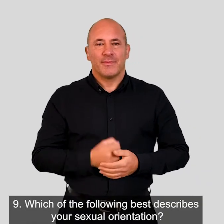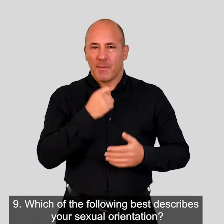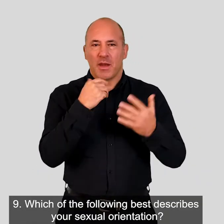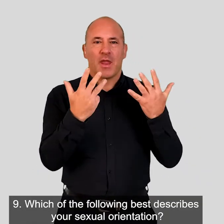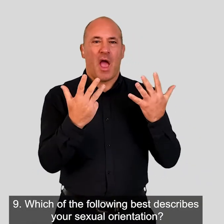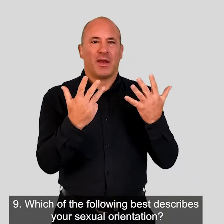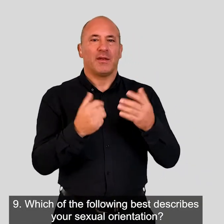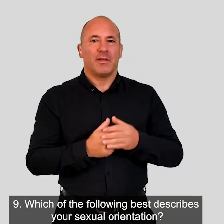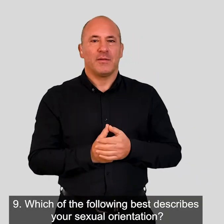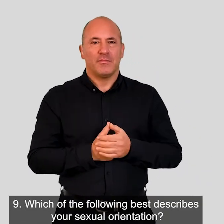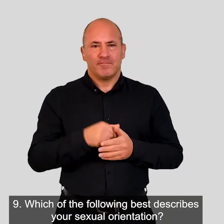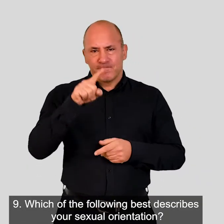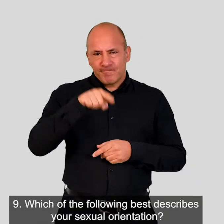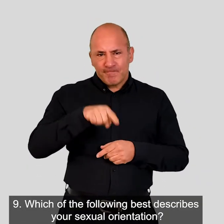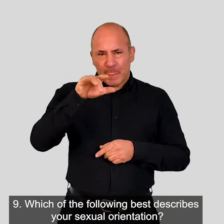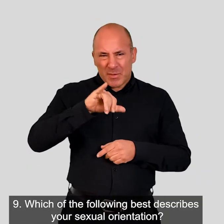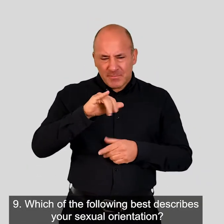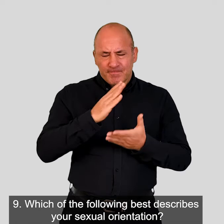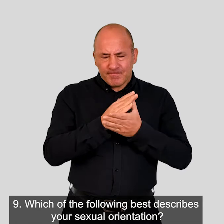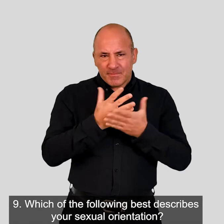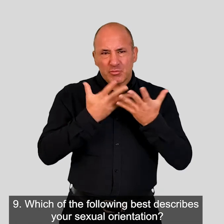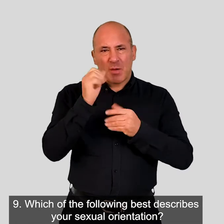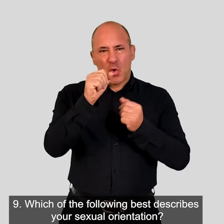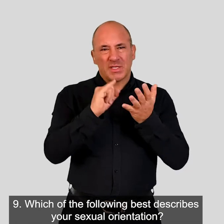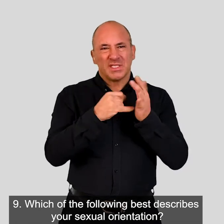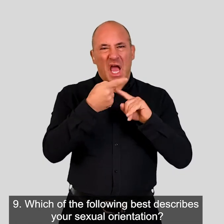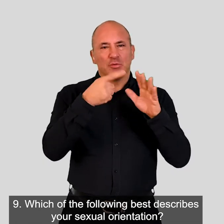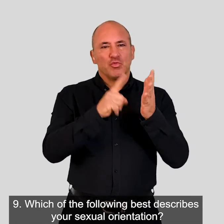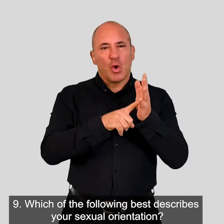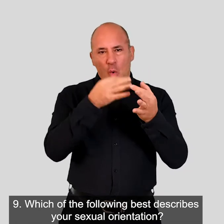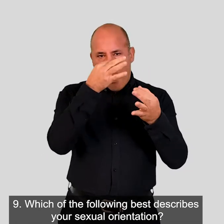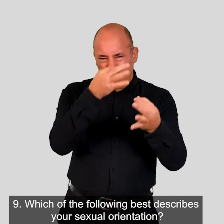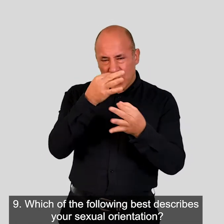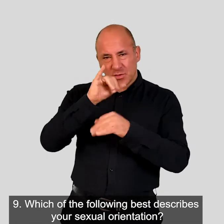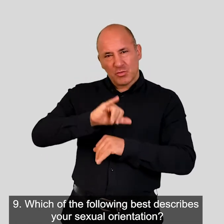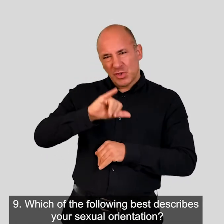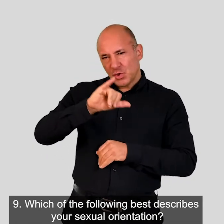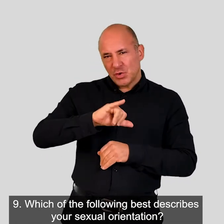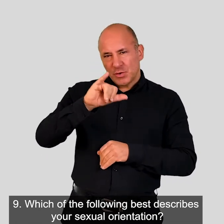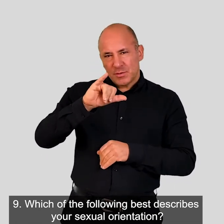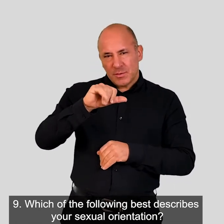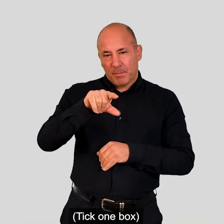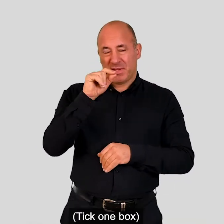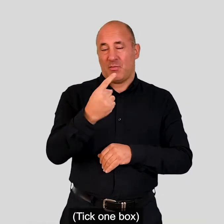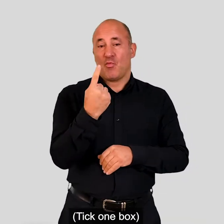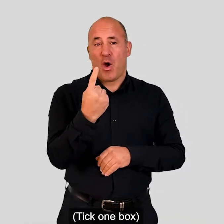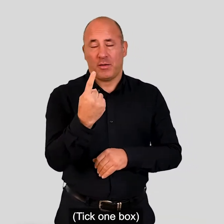9. Which of the following best describes your sexual orientation? Tick one